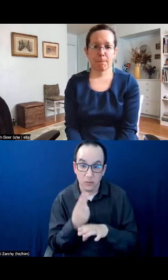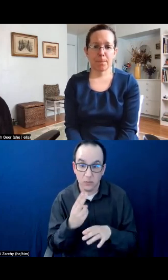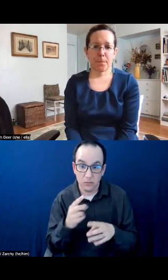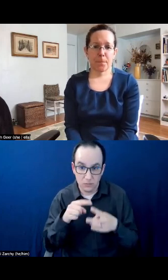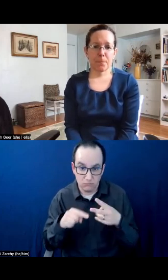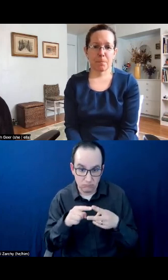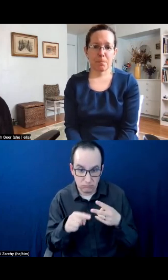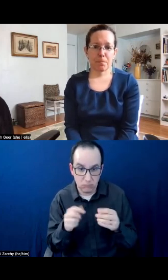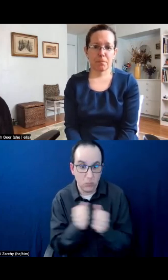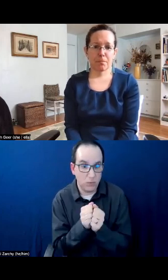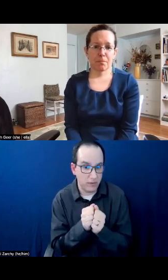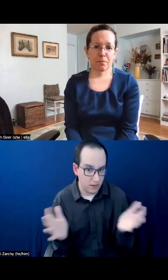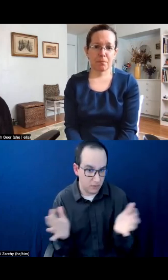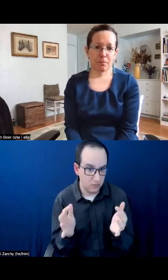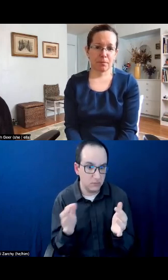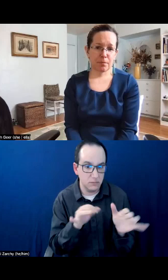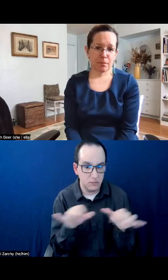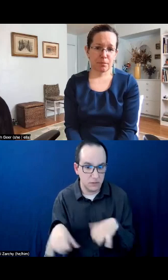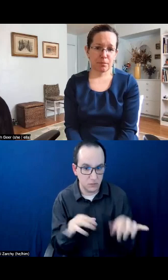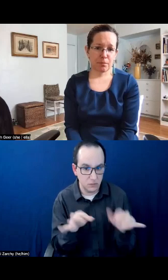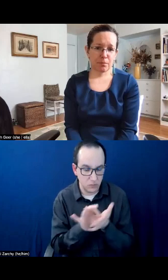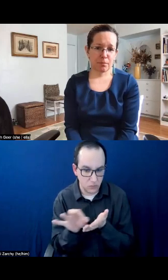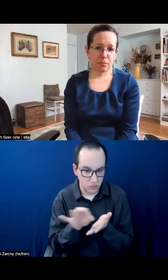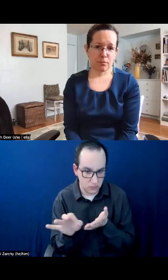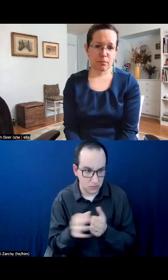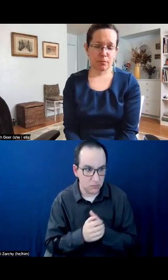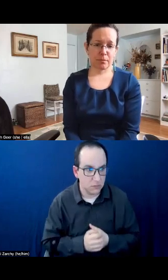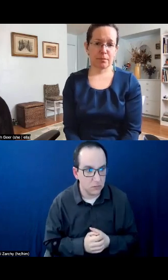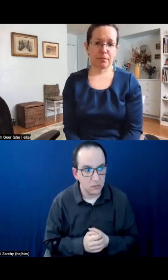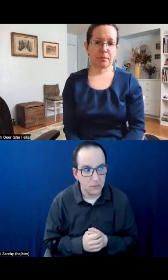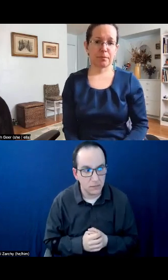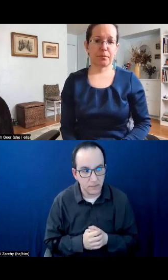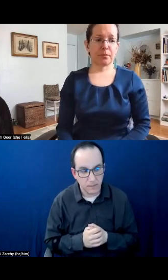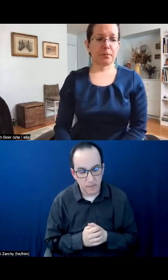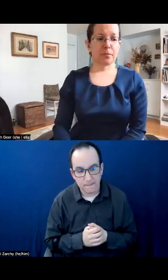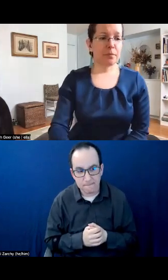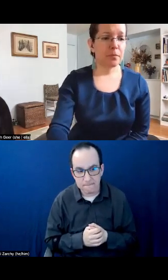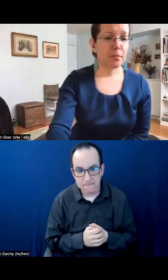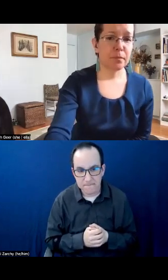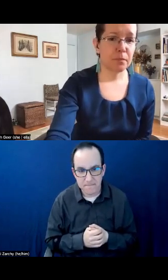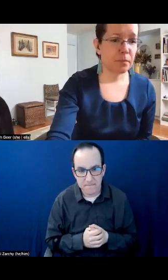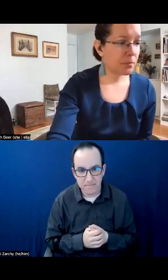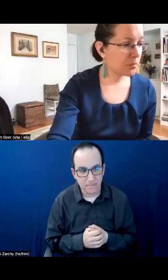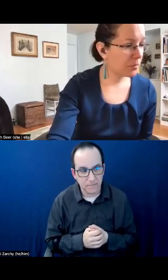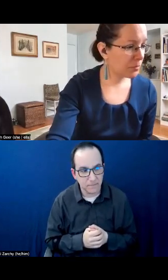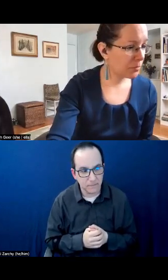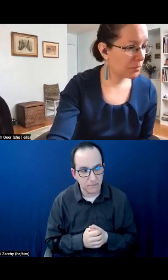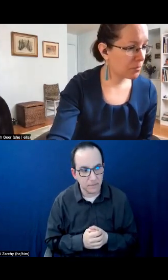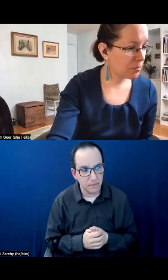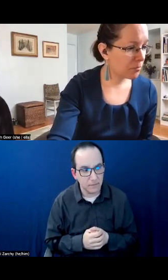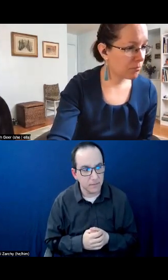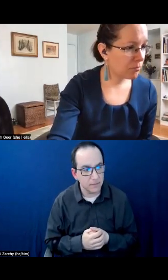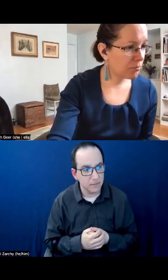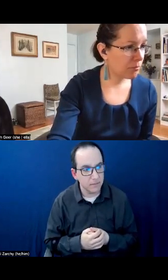students. So you can use those both without a standardized score attached to it.